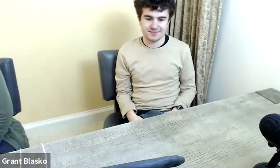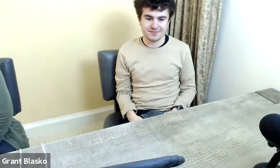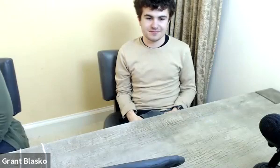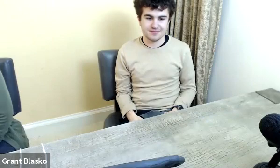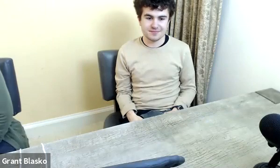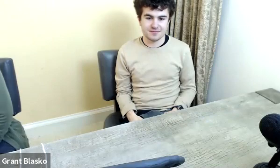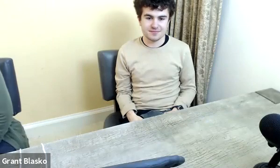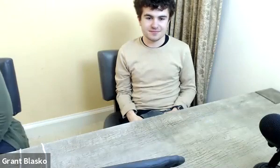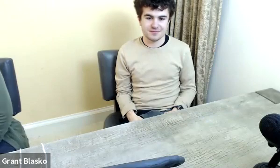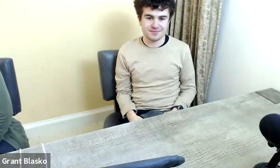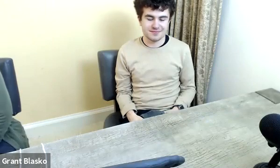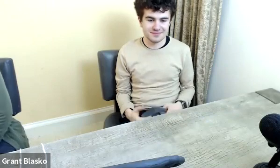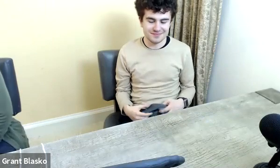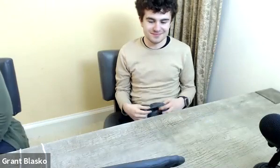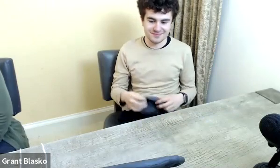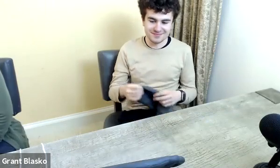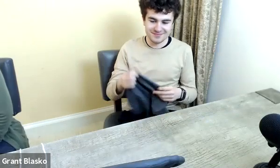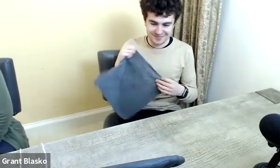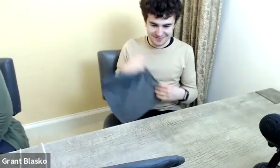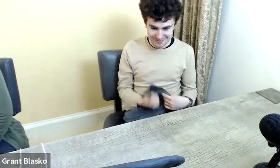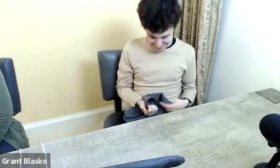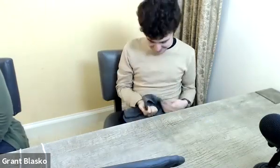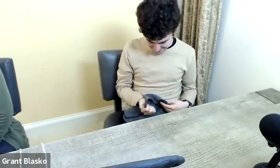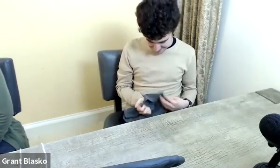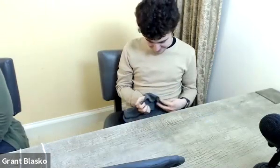at blasco@gmail.com.